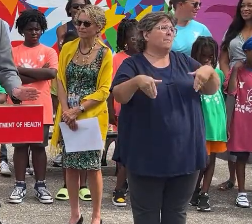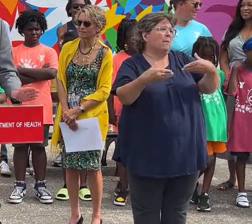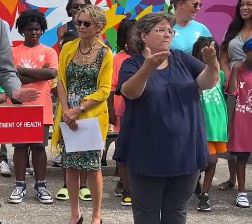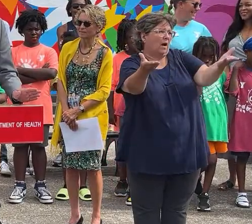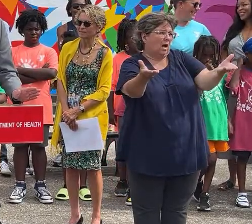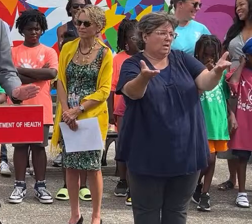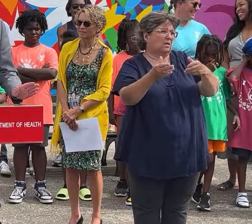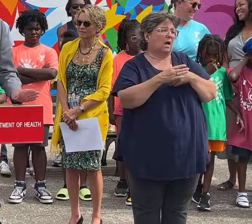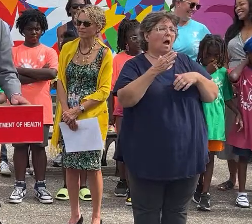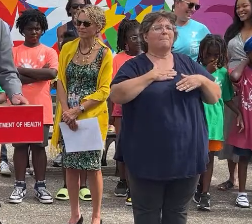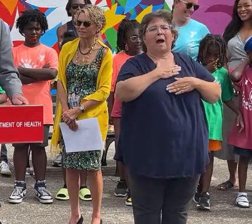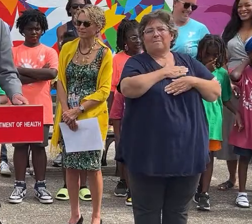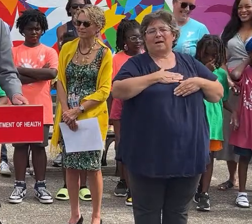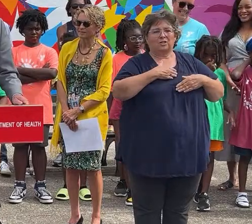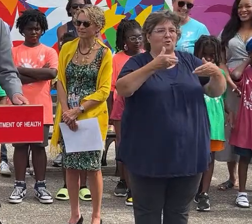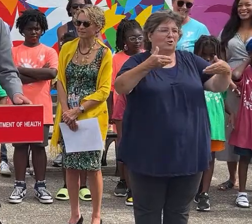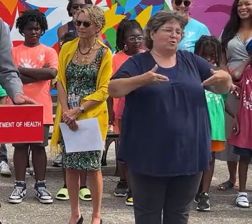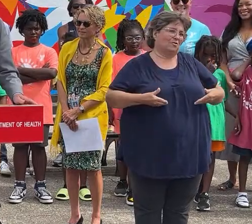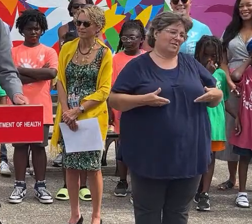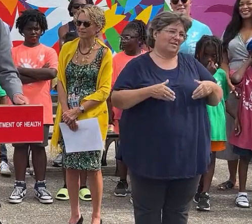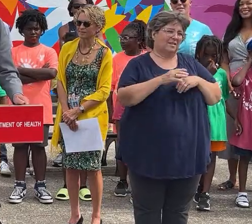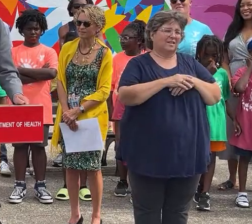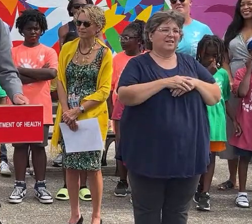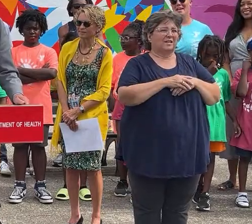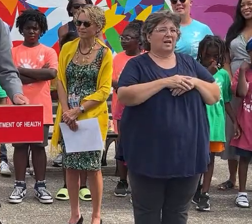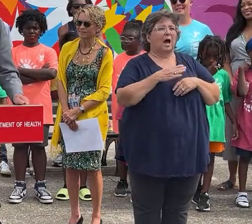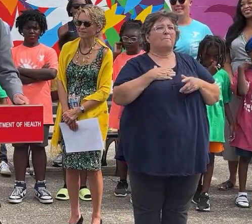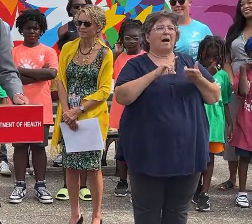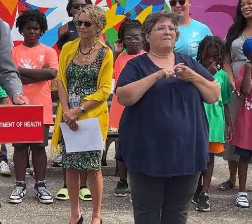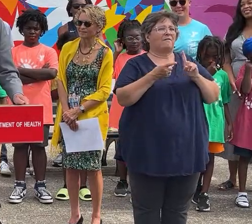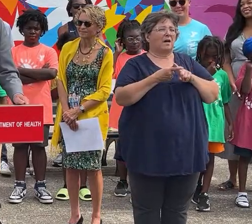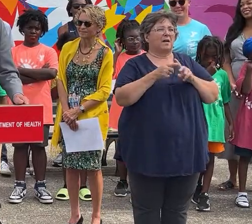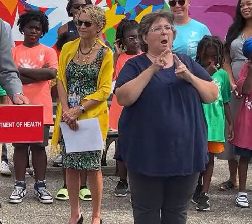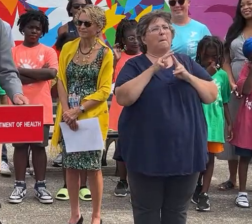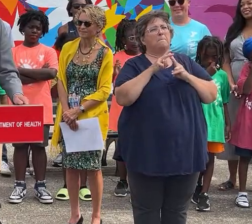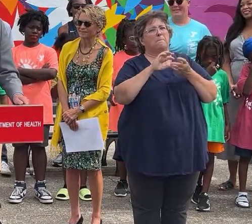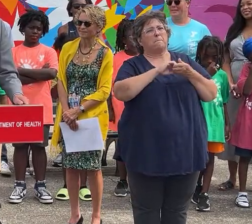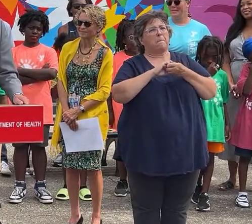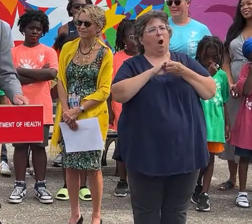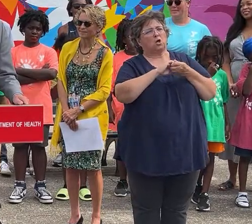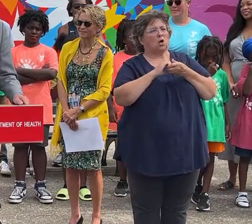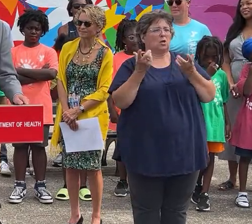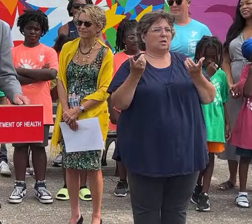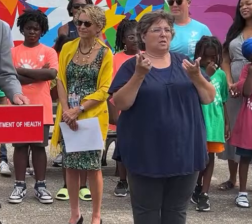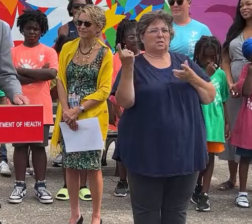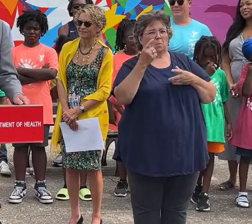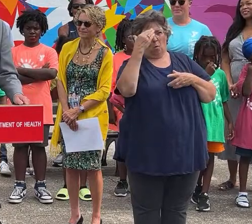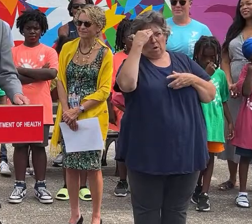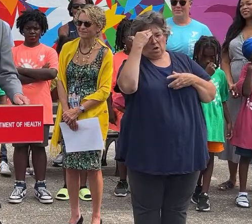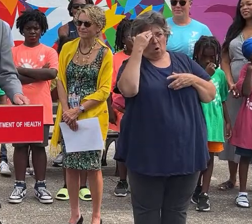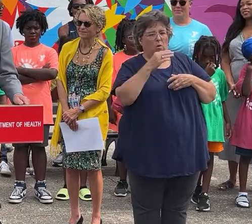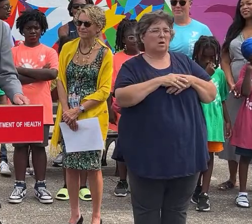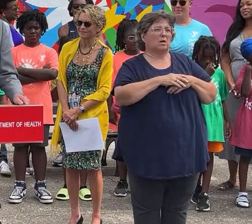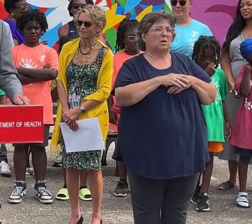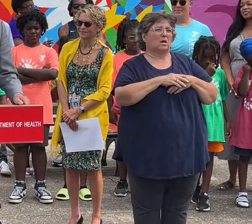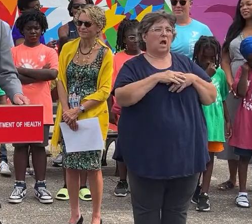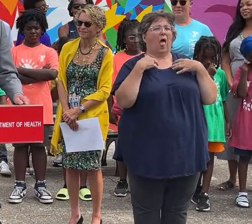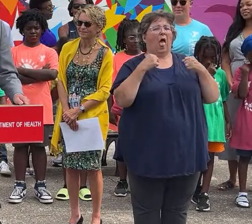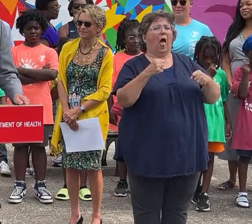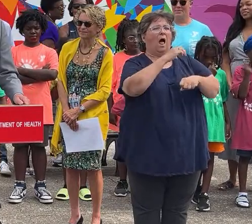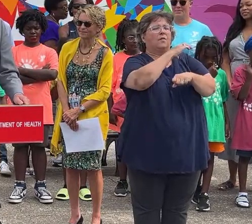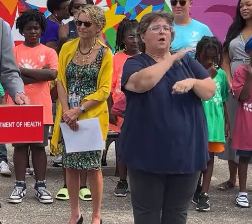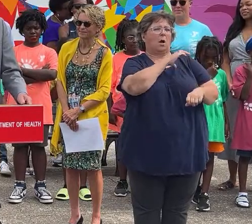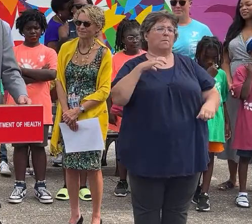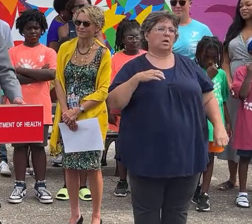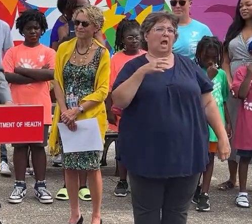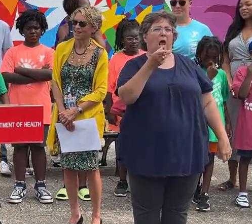provided, it's my pleasure to introduce my friend, my partner in so many ways, someone we all know, our Health Commissioner,